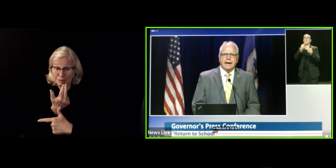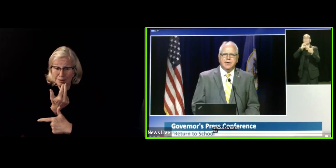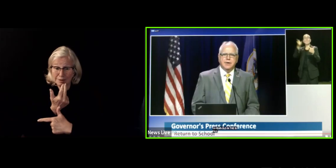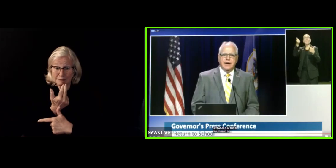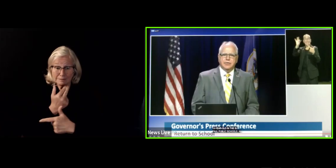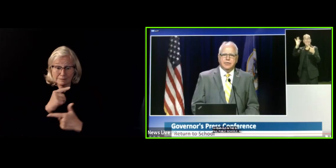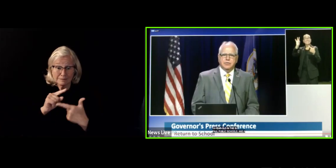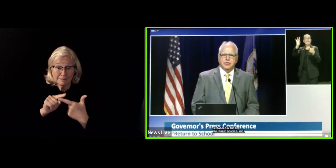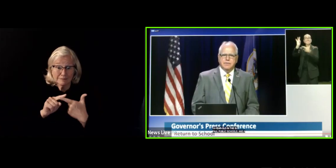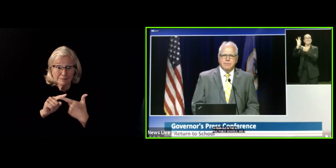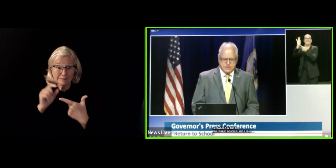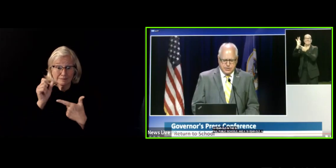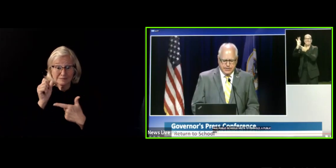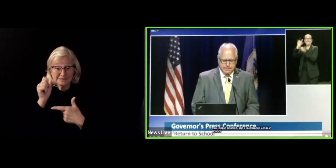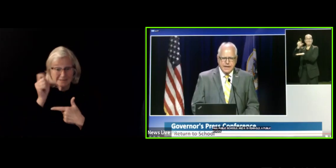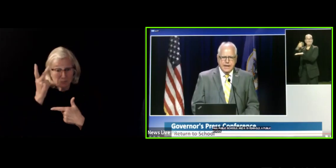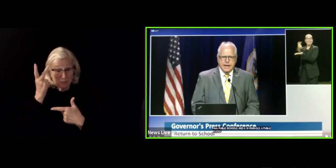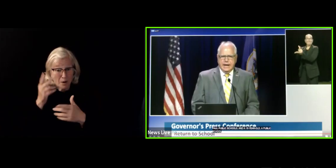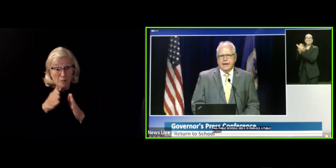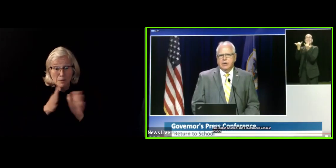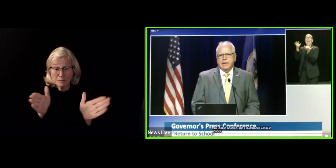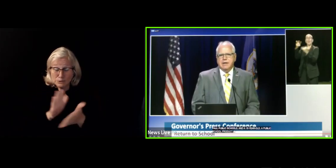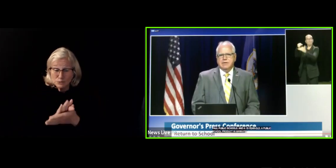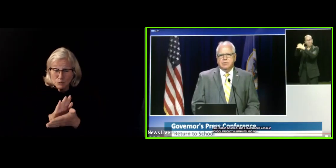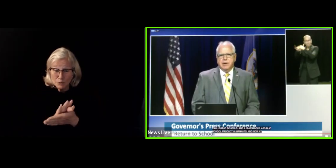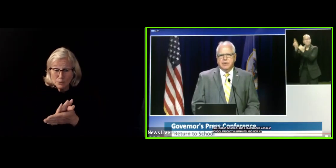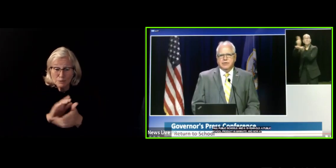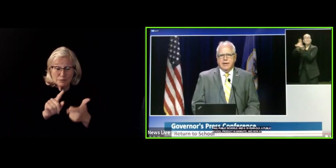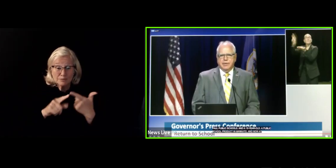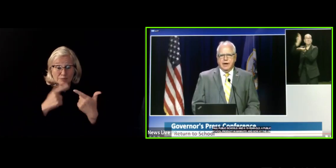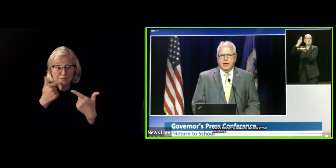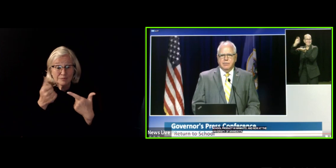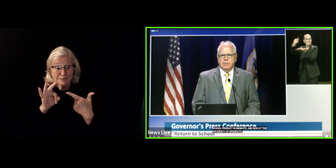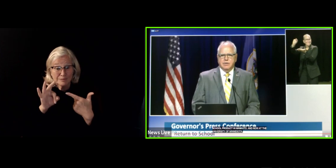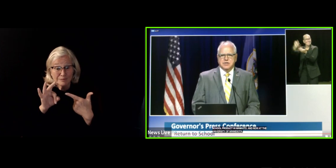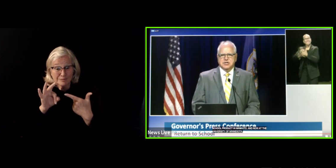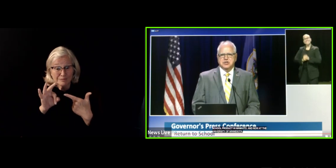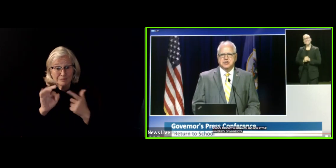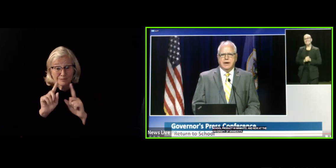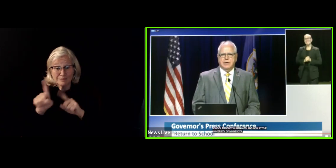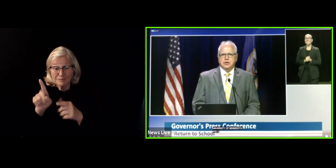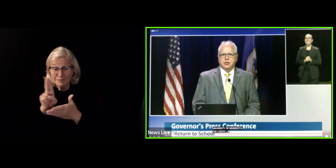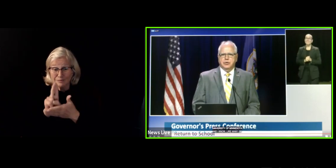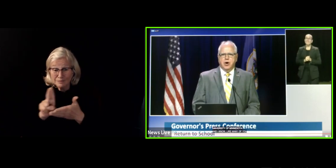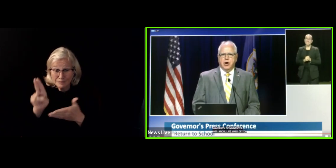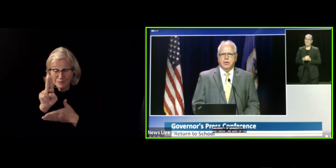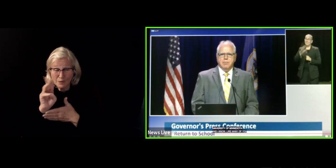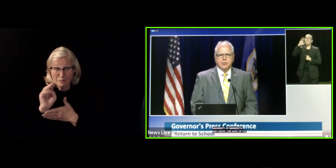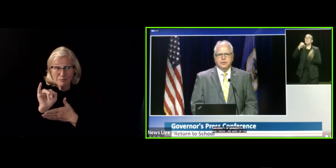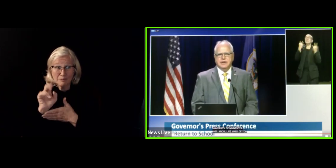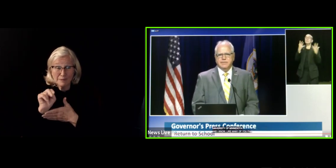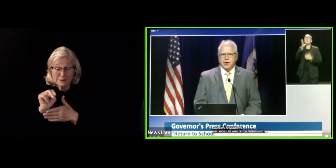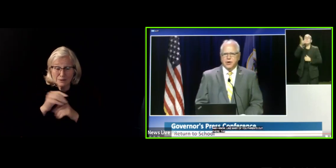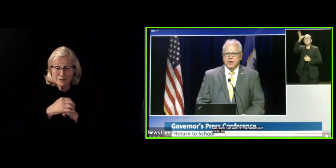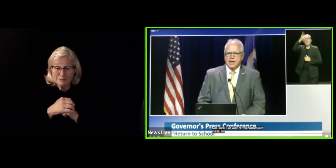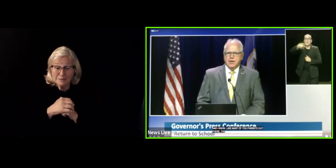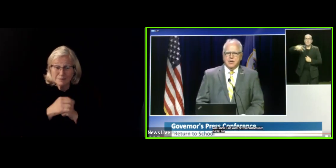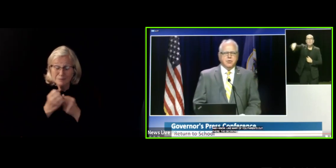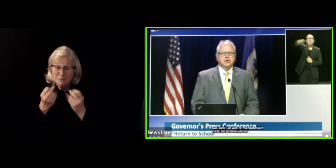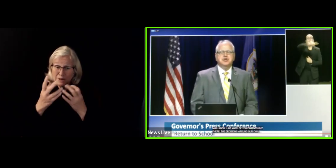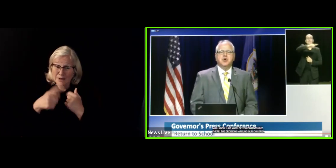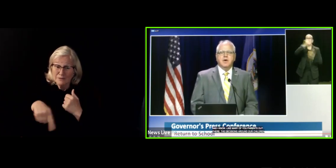Mankato and now at the University of Minnesota. And I know, like many of you parents out there, the decisions around our children are the most difficult.